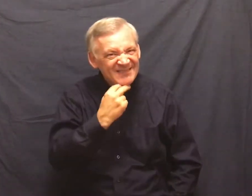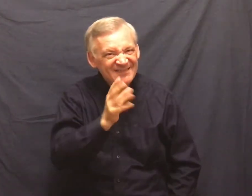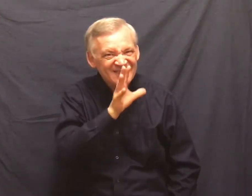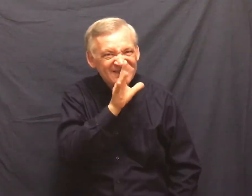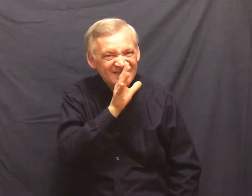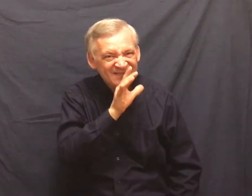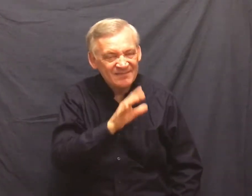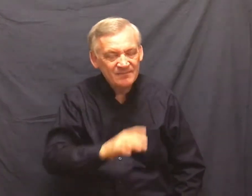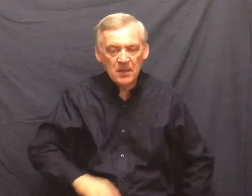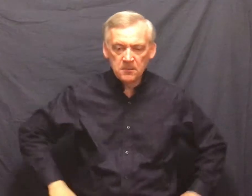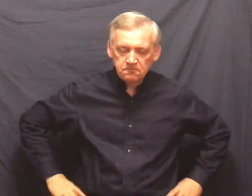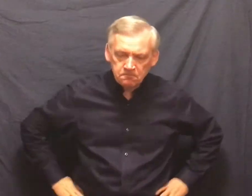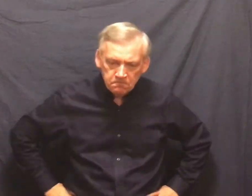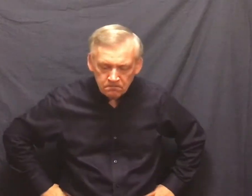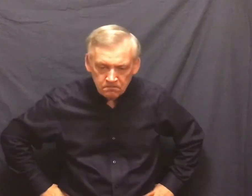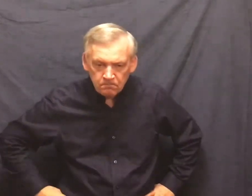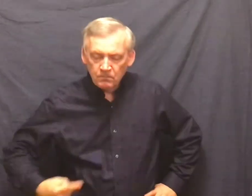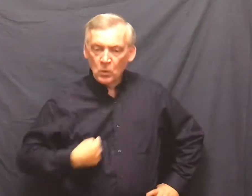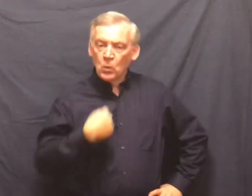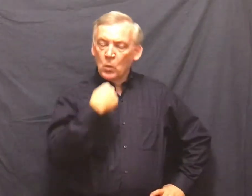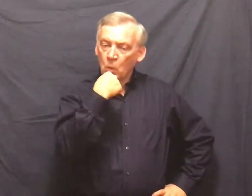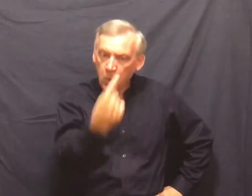"I told you and told you," she said.